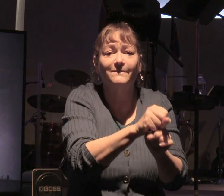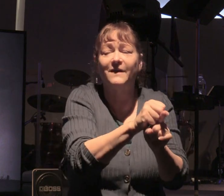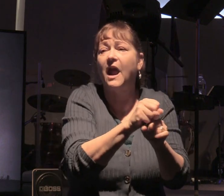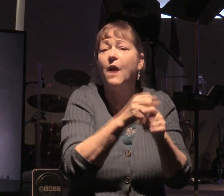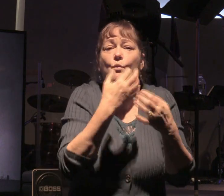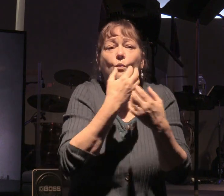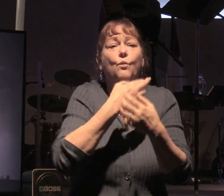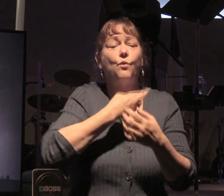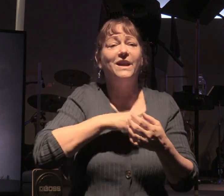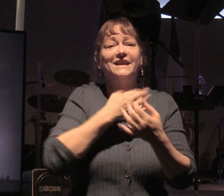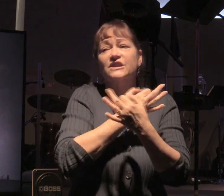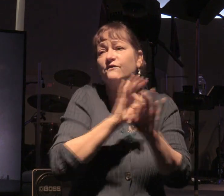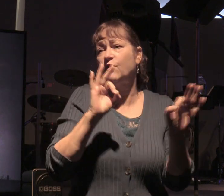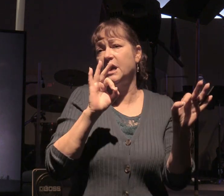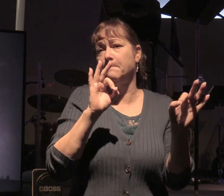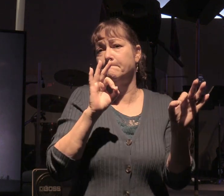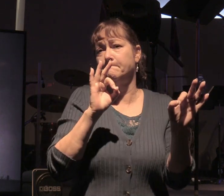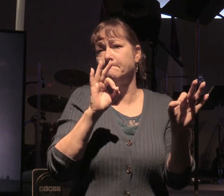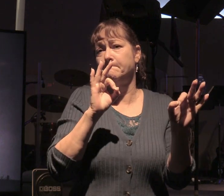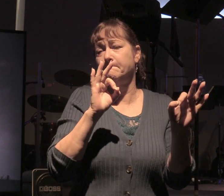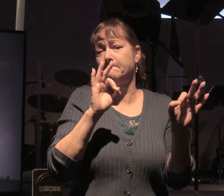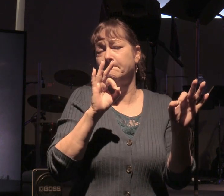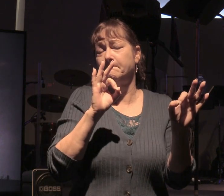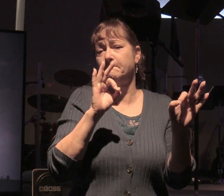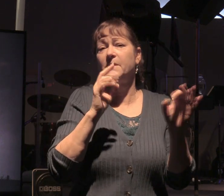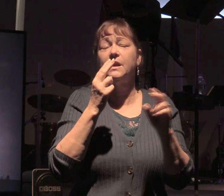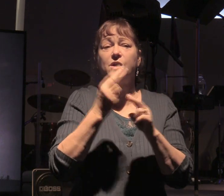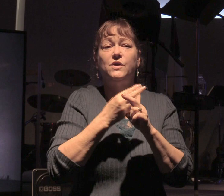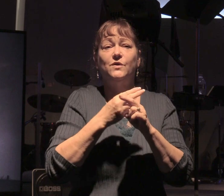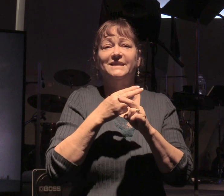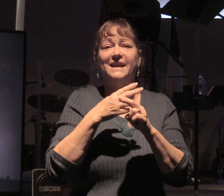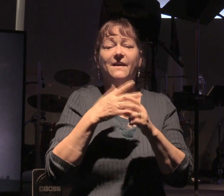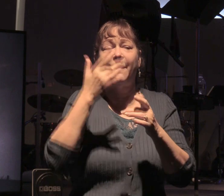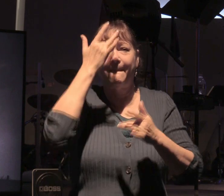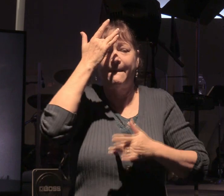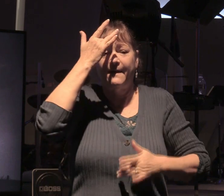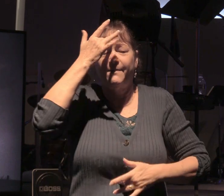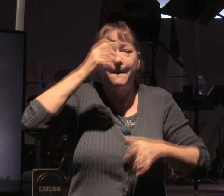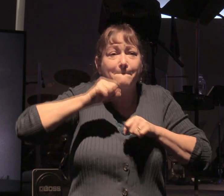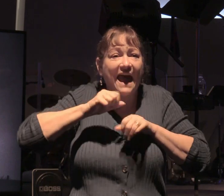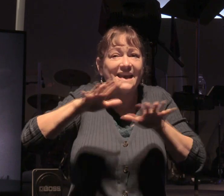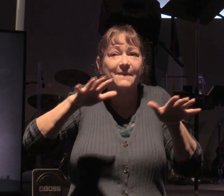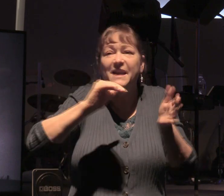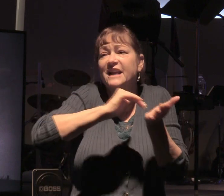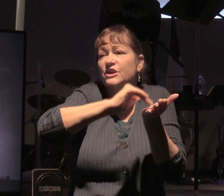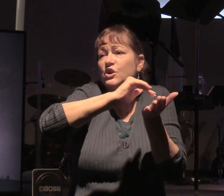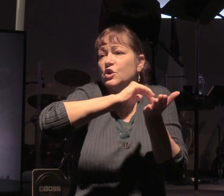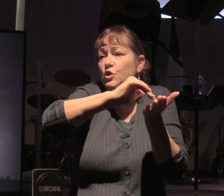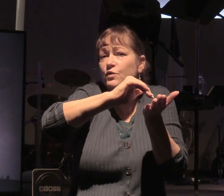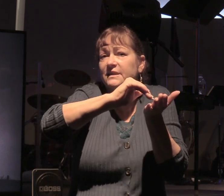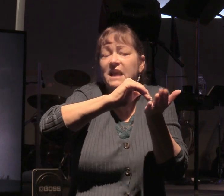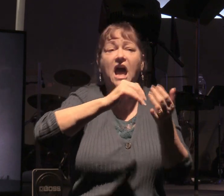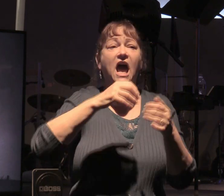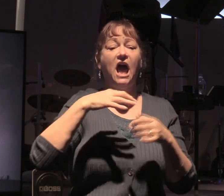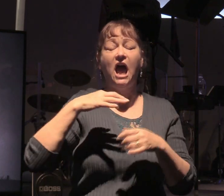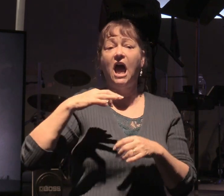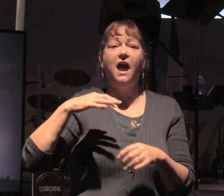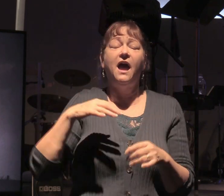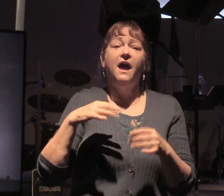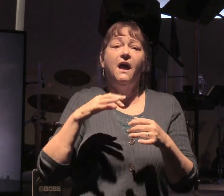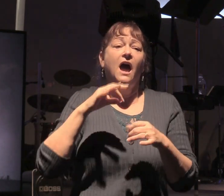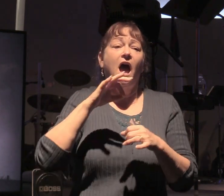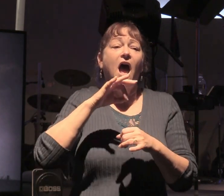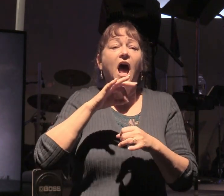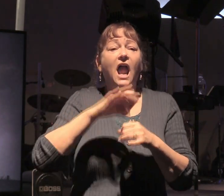religious freedom. Using the pandemic as an excuse, elected officials